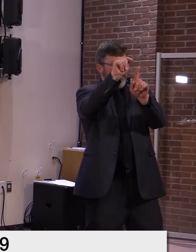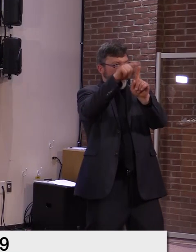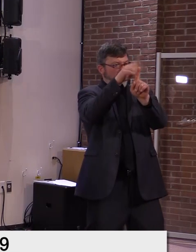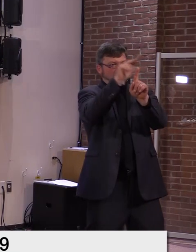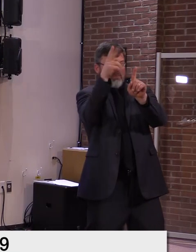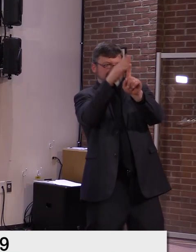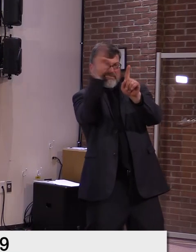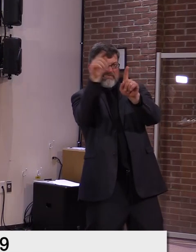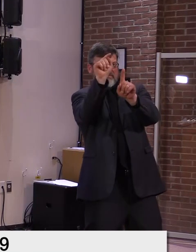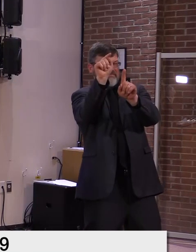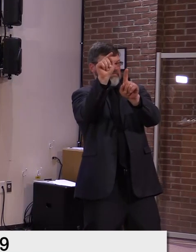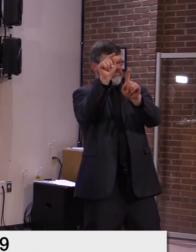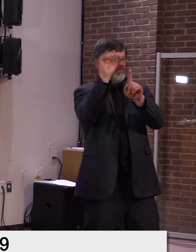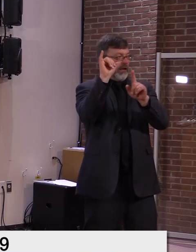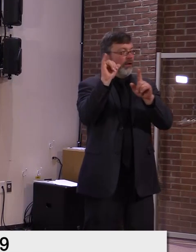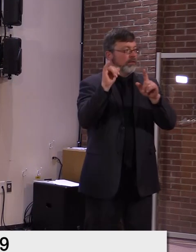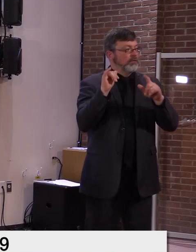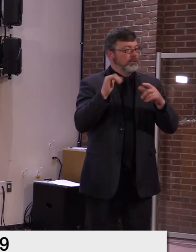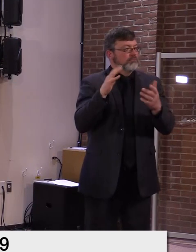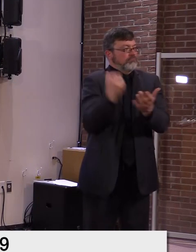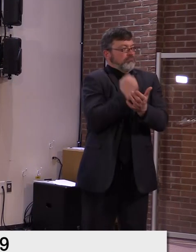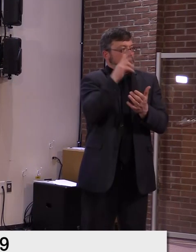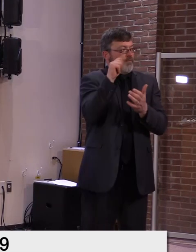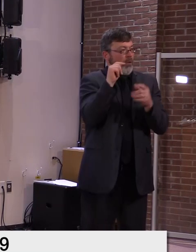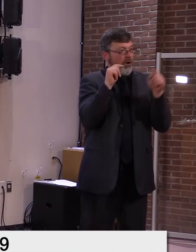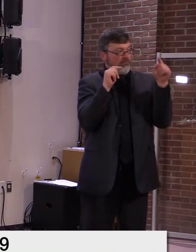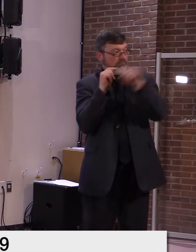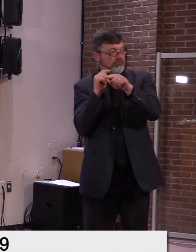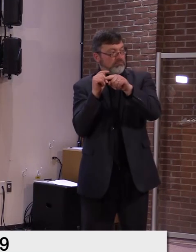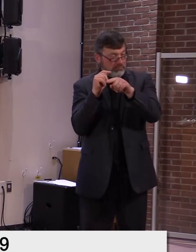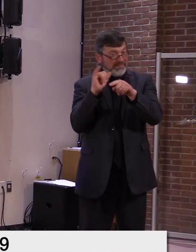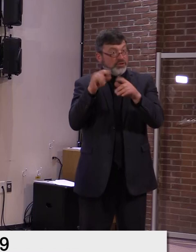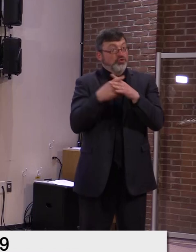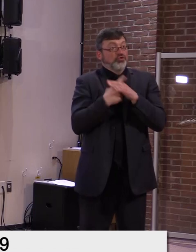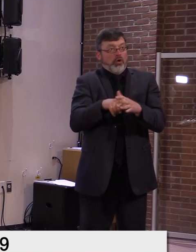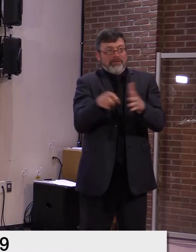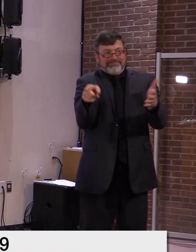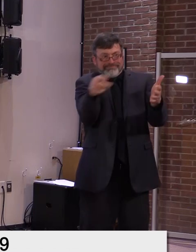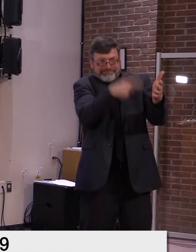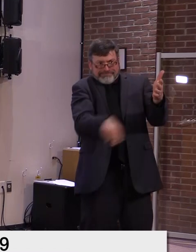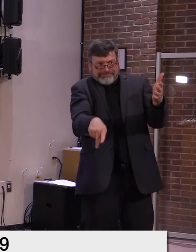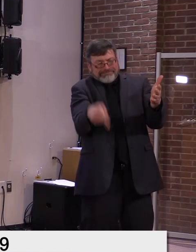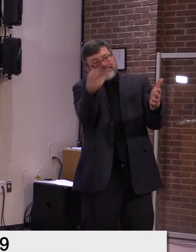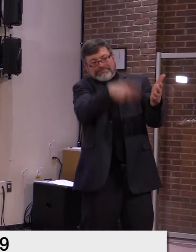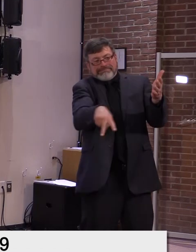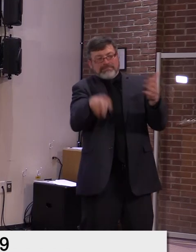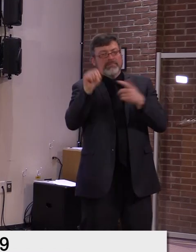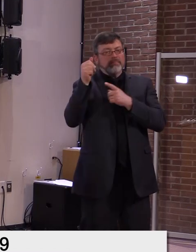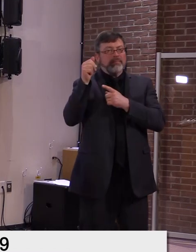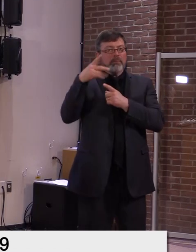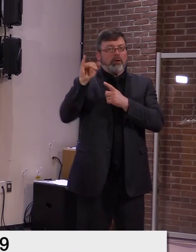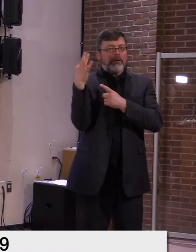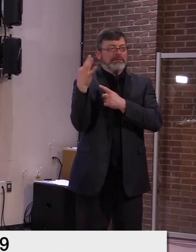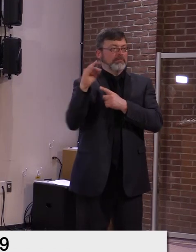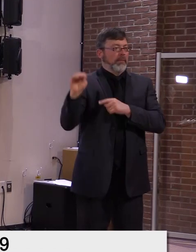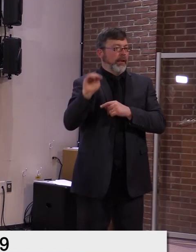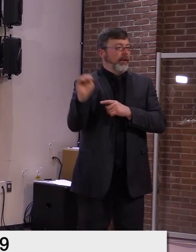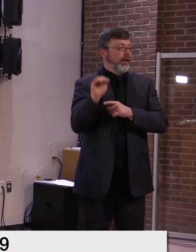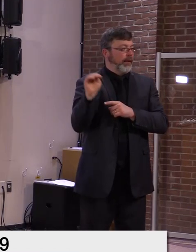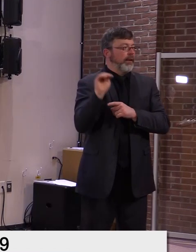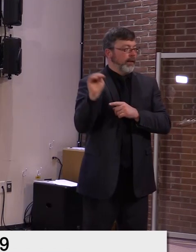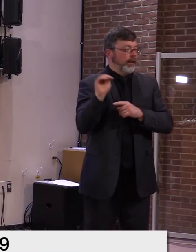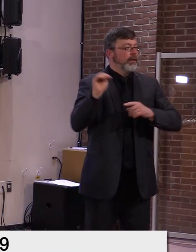can make appointments. You can make appointments, and again, this is going to sound familiar because I'm going to